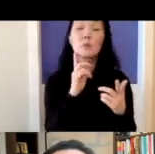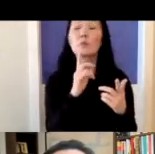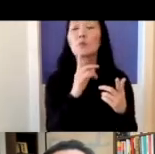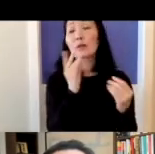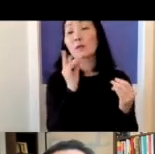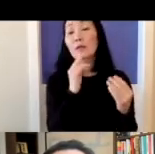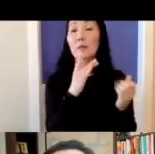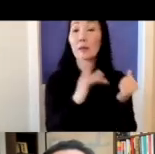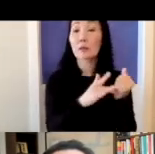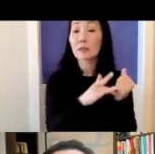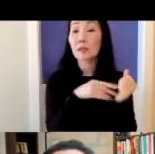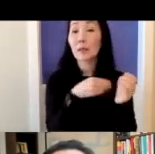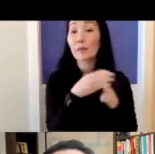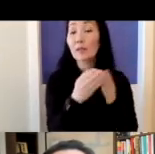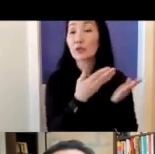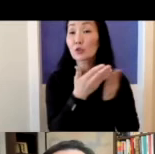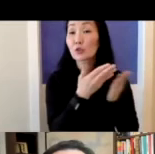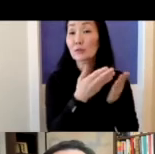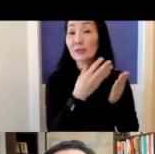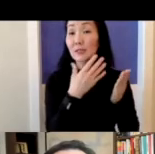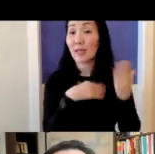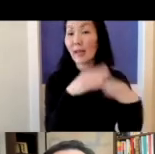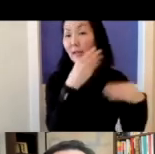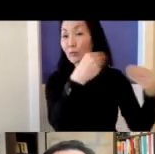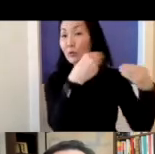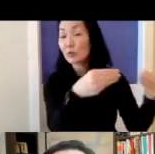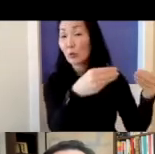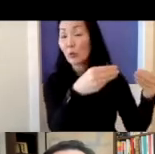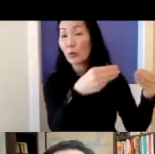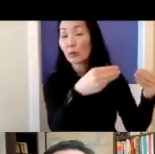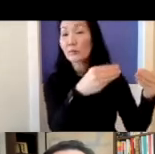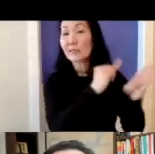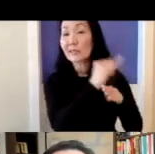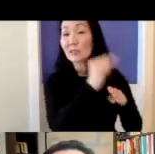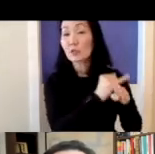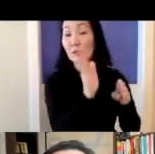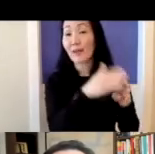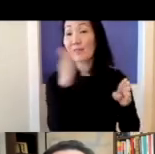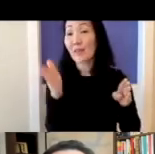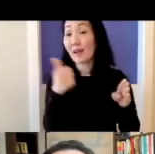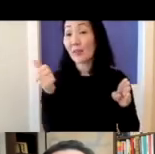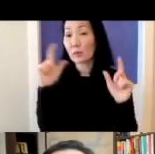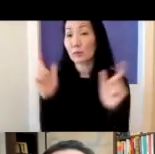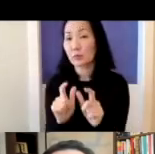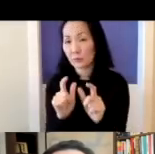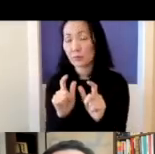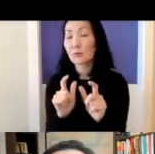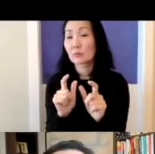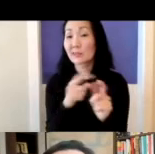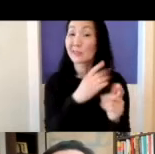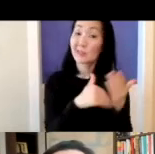professional and technical services and retail trade. But then we also see sectors that are shrinking in terms of